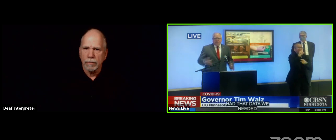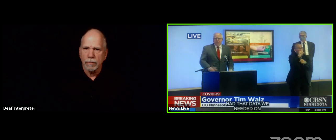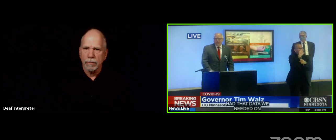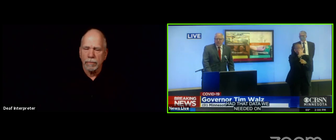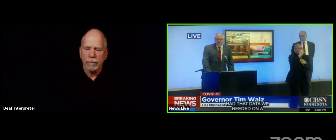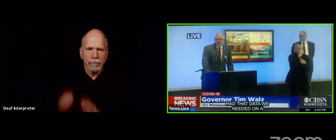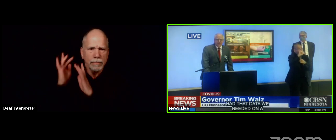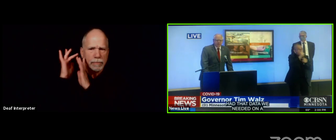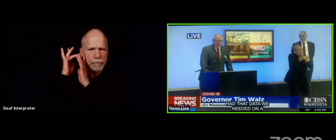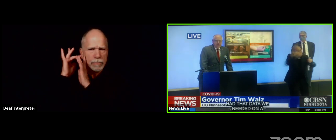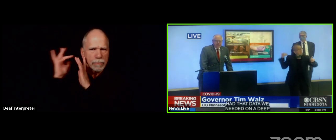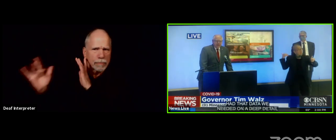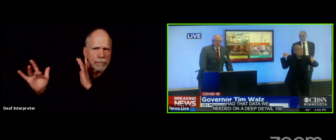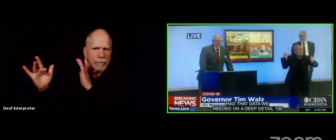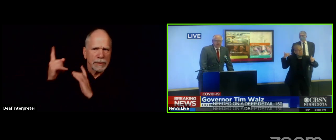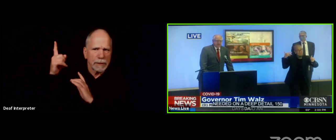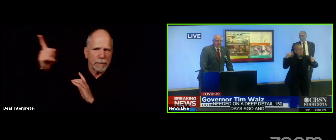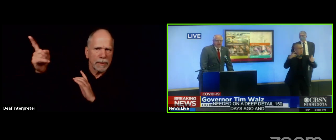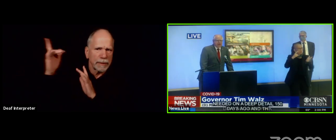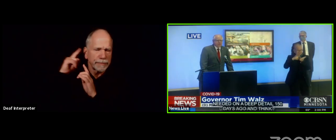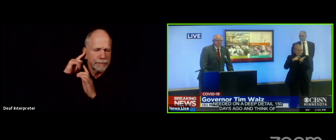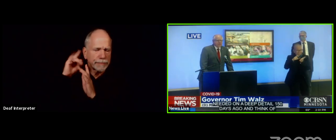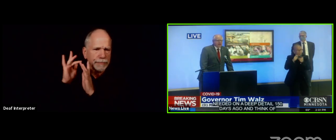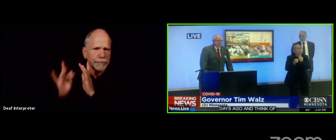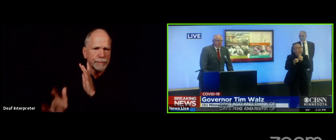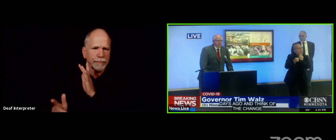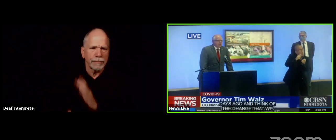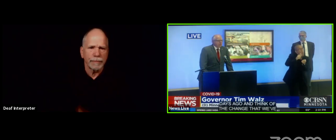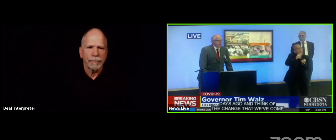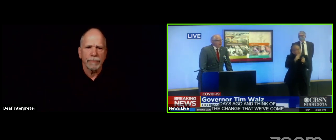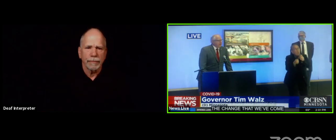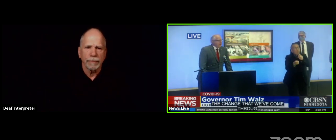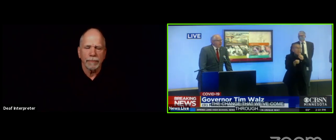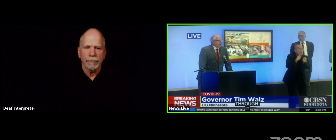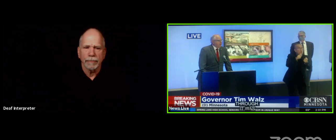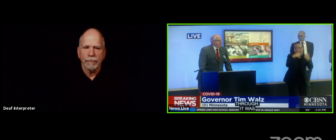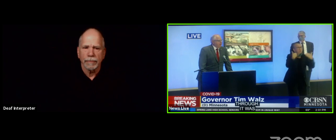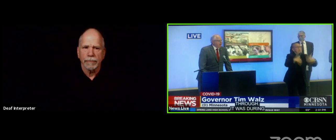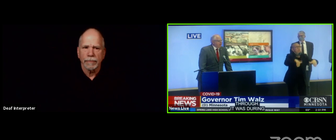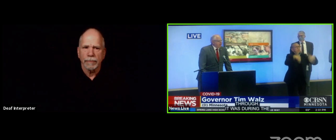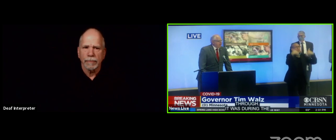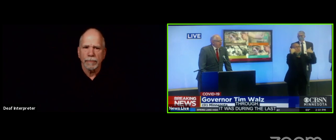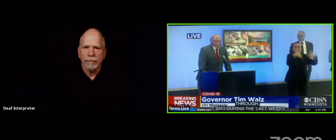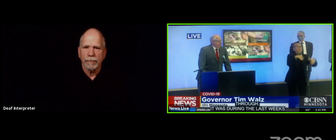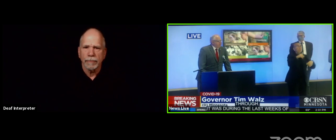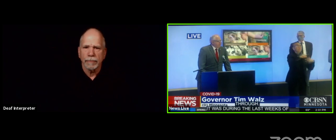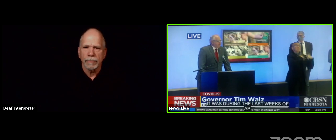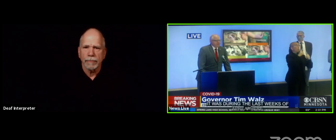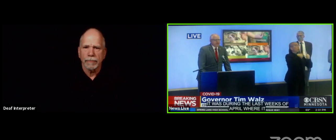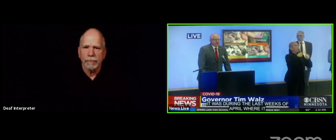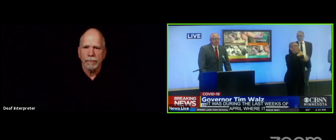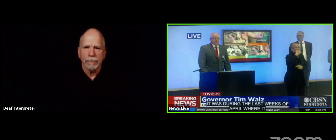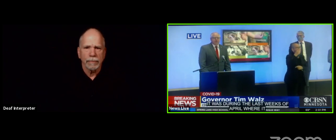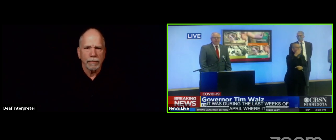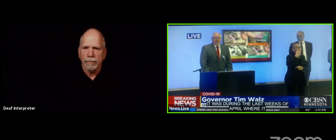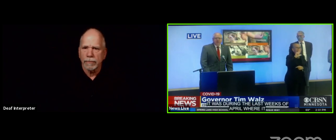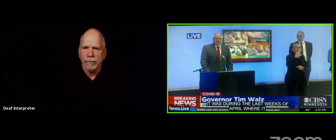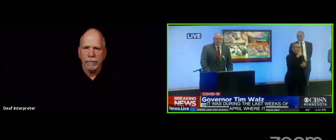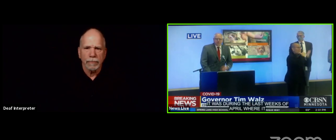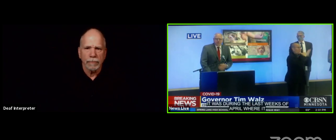that we've come through. It was during the last weeks of April where it became apparent that a disconnect between